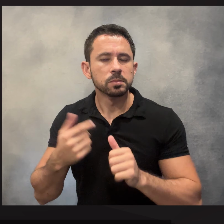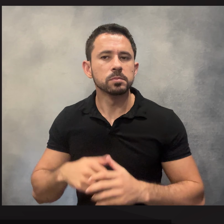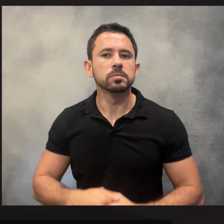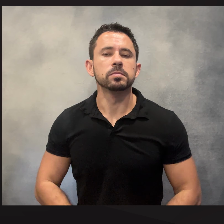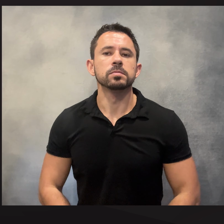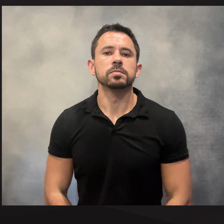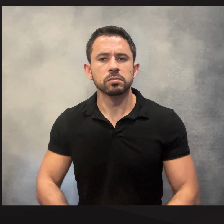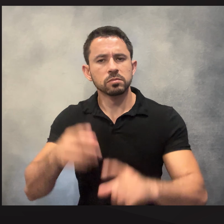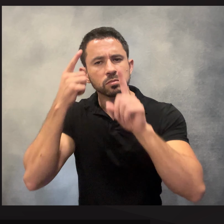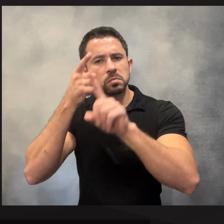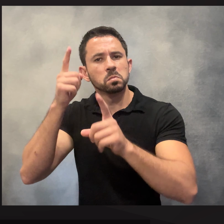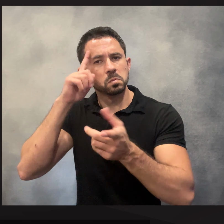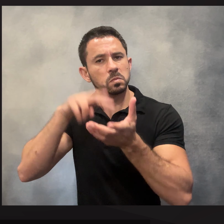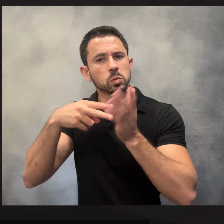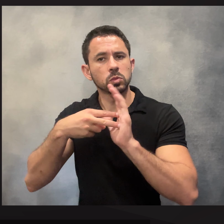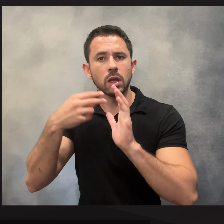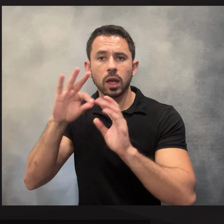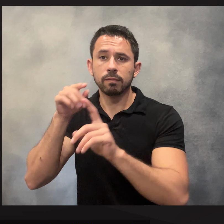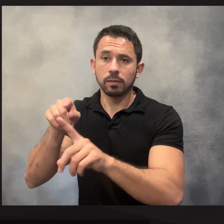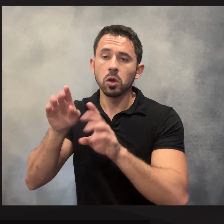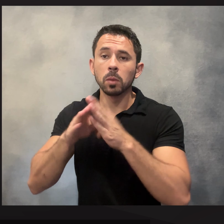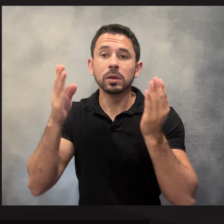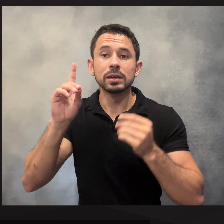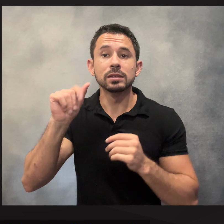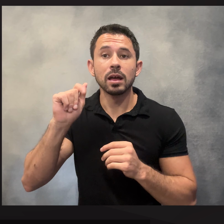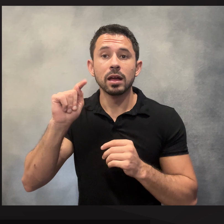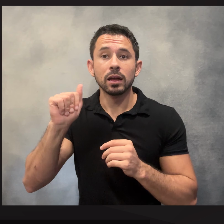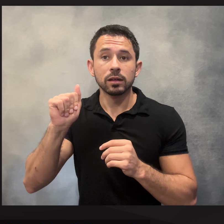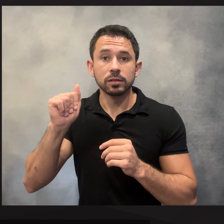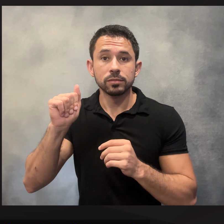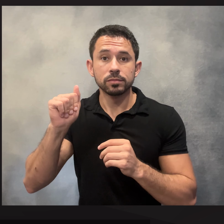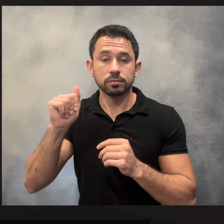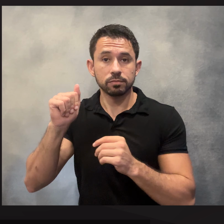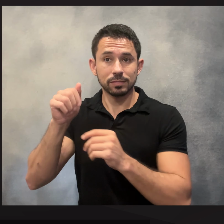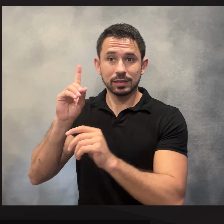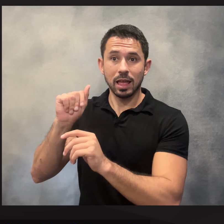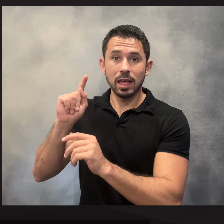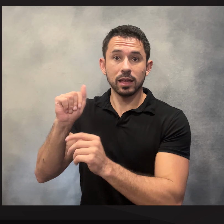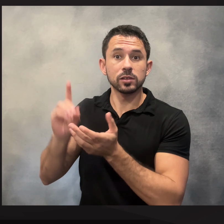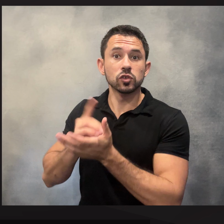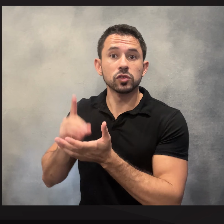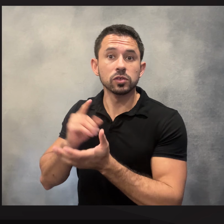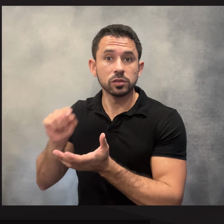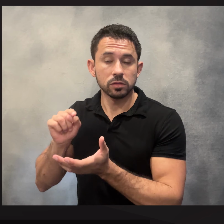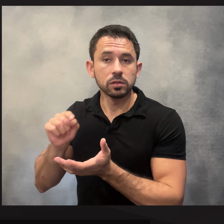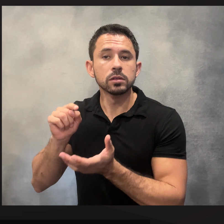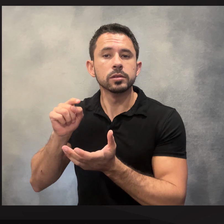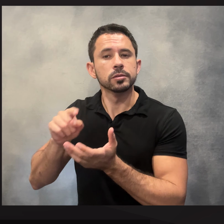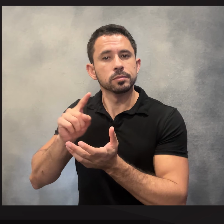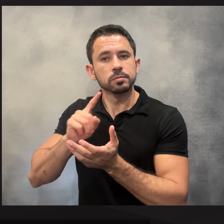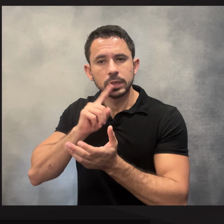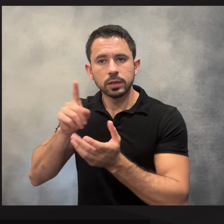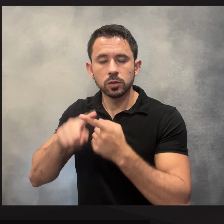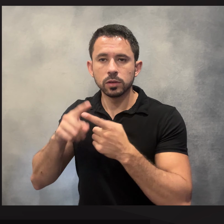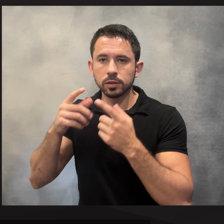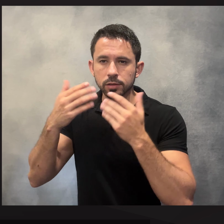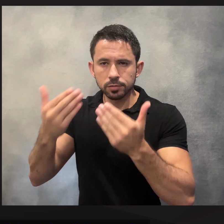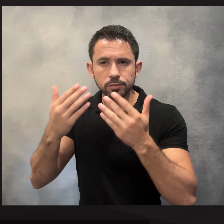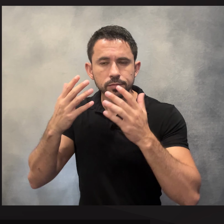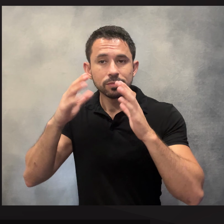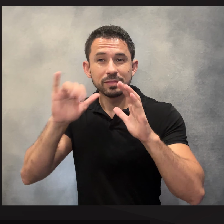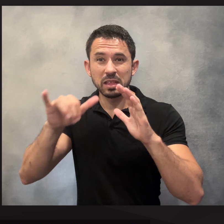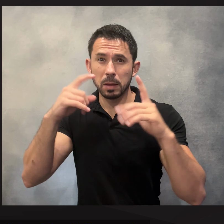The purpose of an open data dictionary is to take the complexity of the city government operation